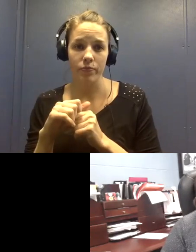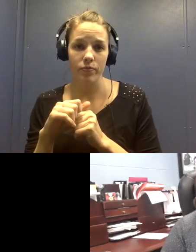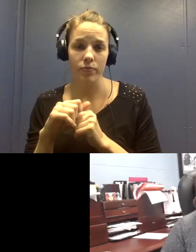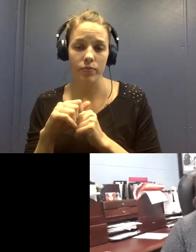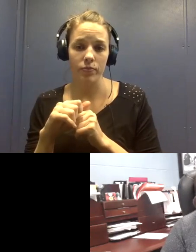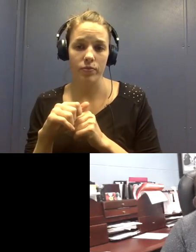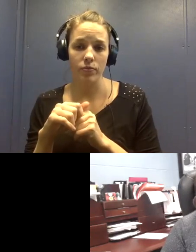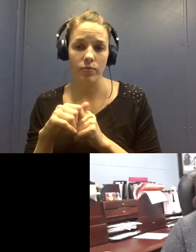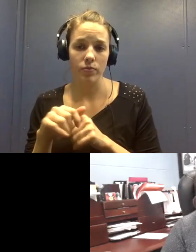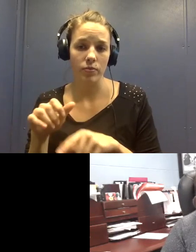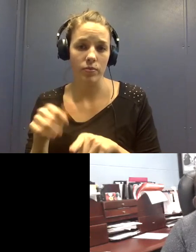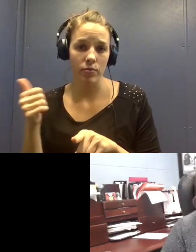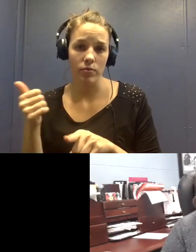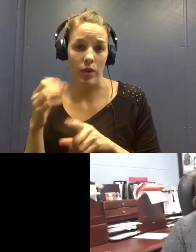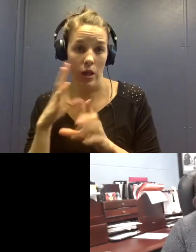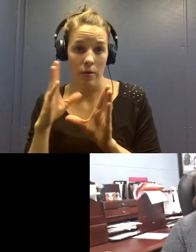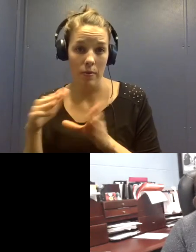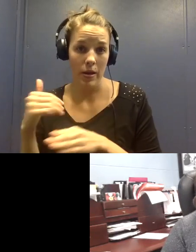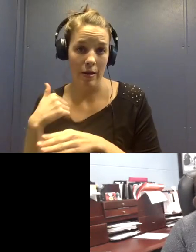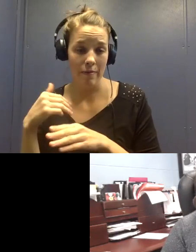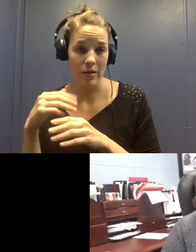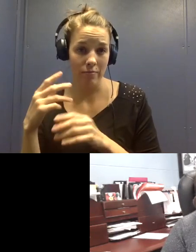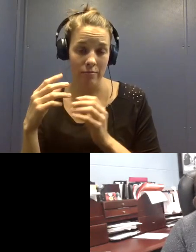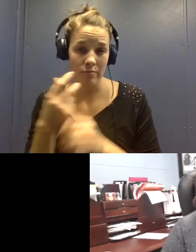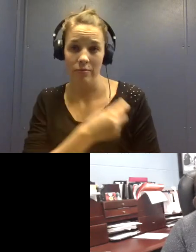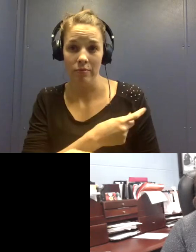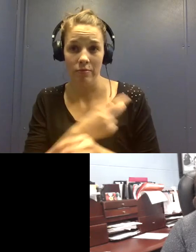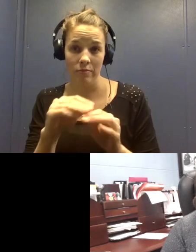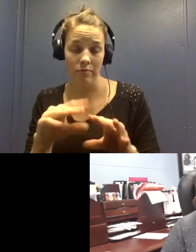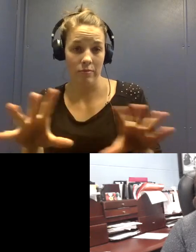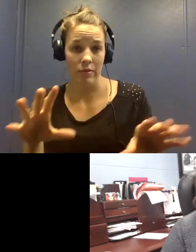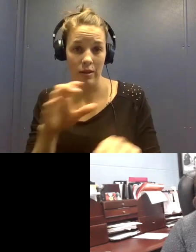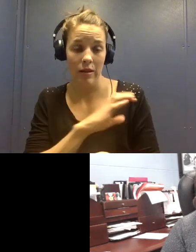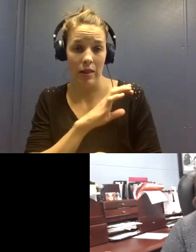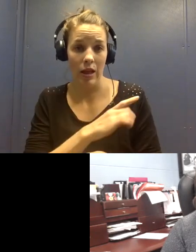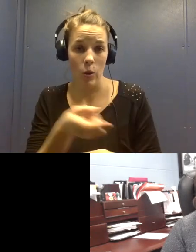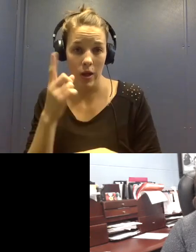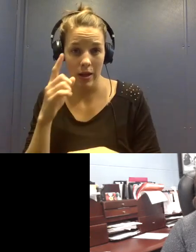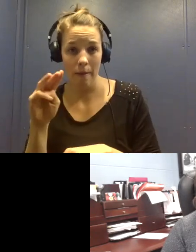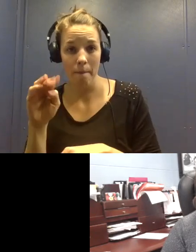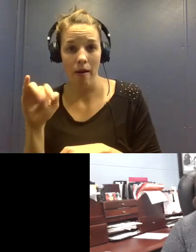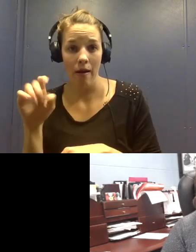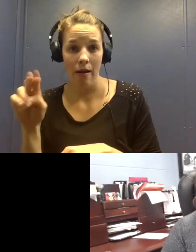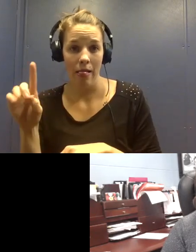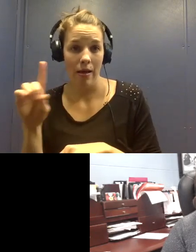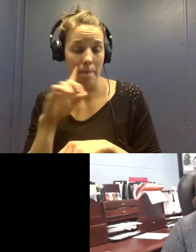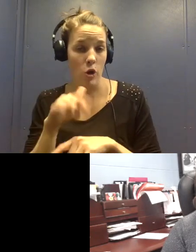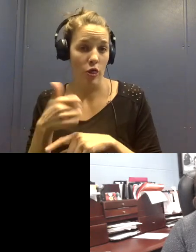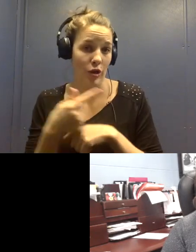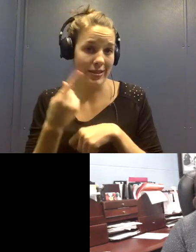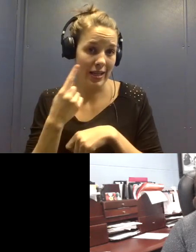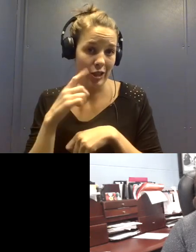And then are there other plans to have mass vaccination clinics like the one in Milan at perhaps other days or